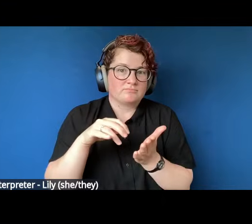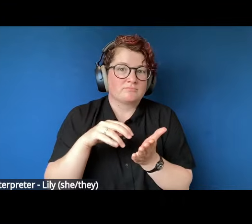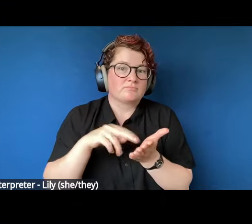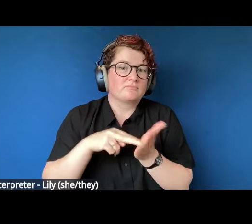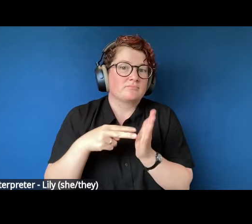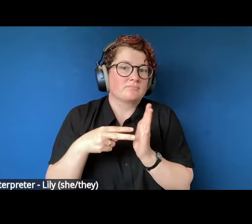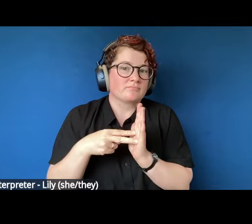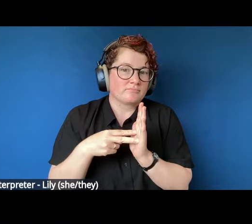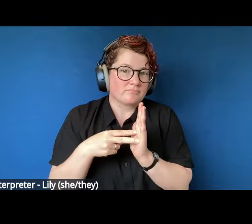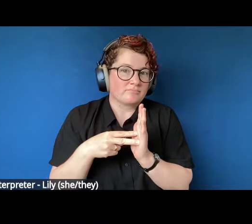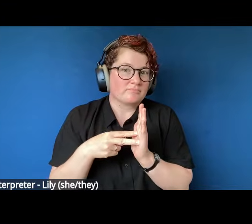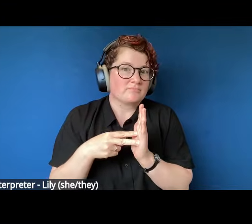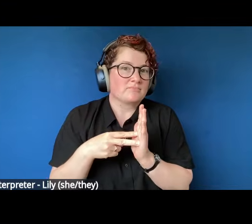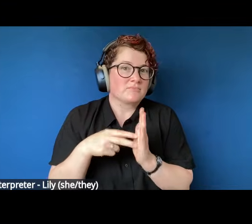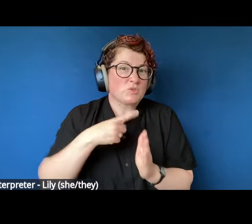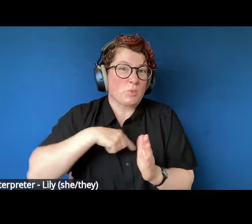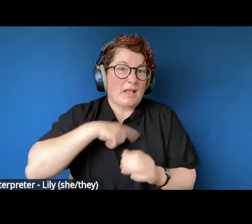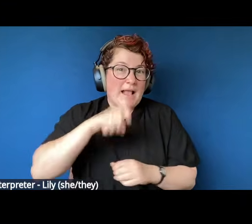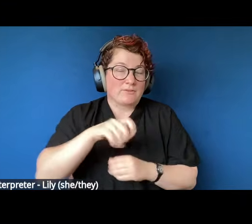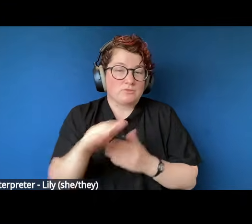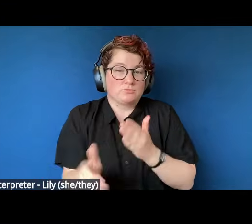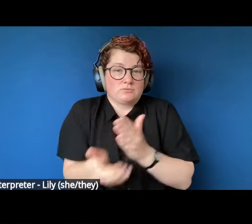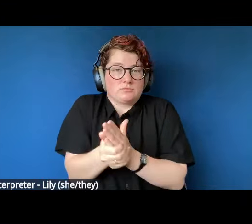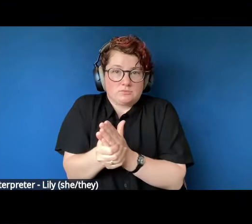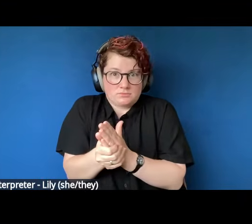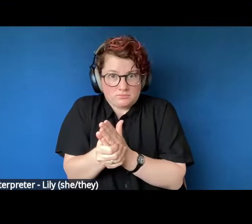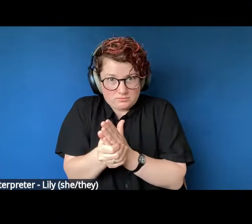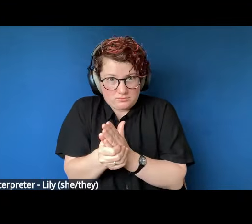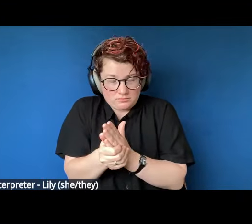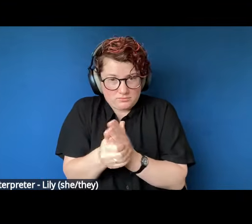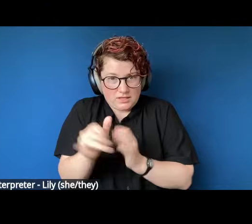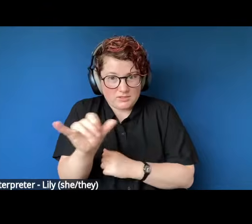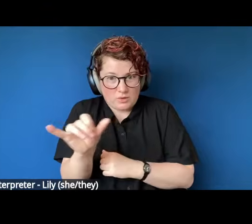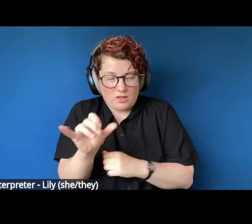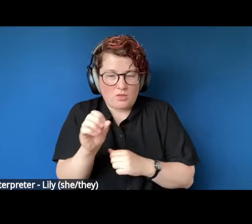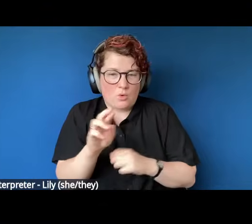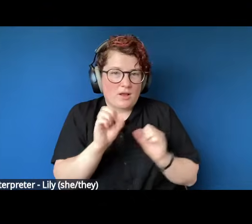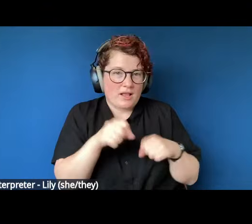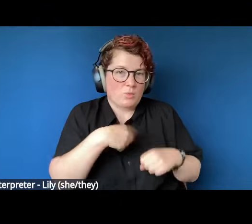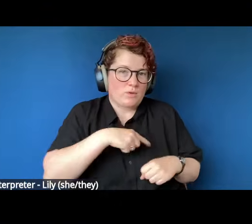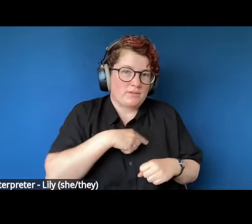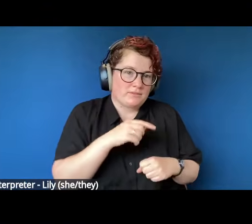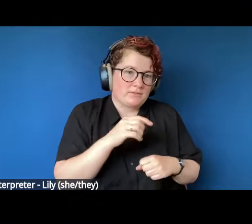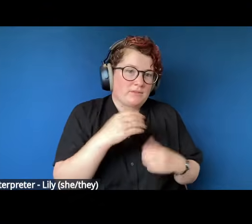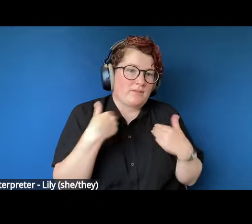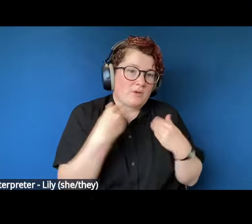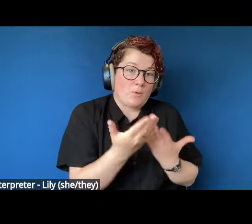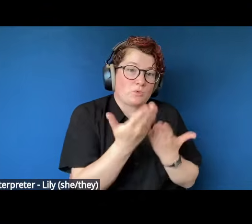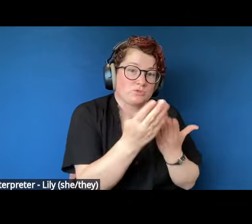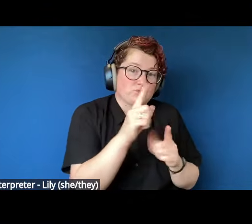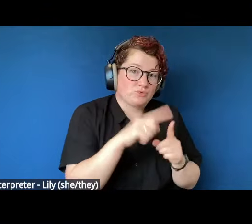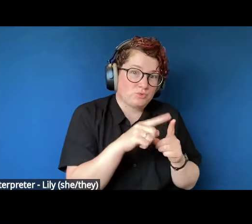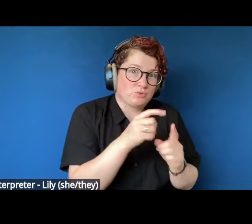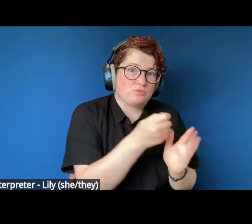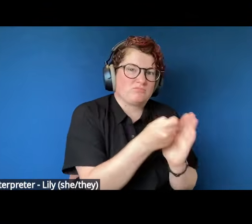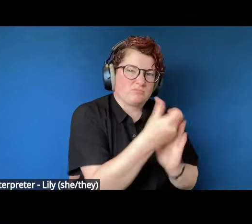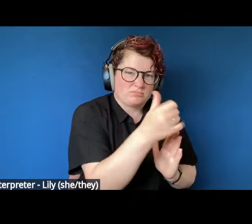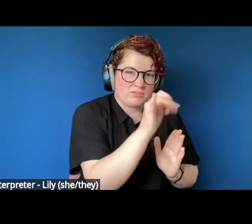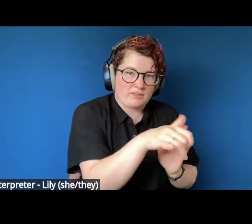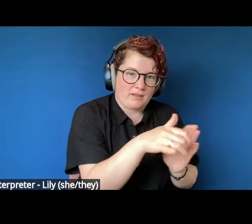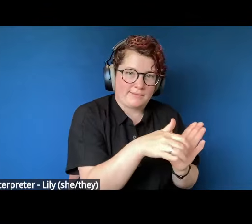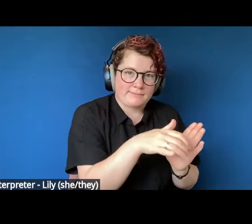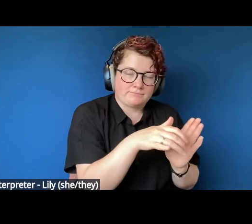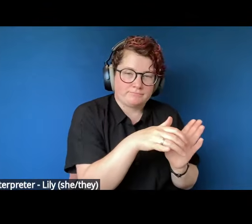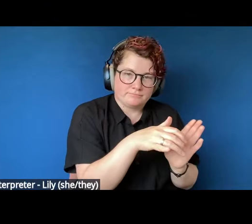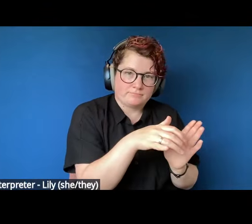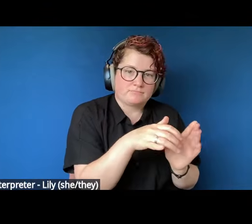possible? Or can we just do the motion to rescind and then just, we already know that